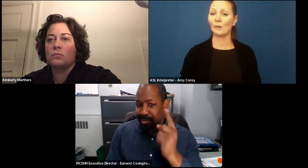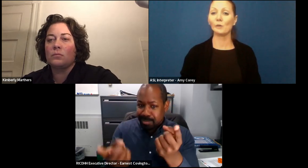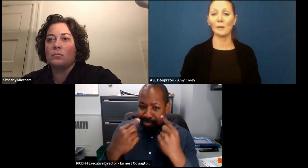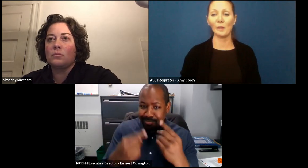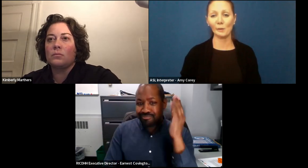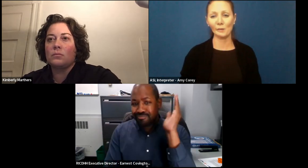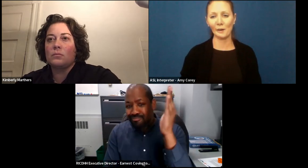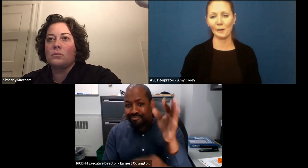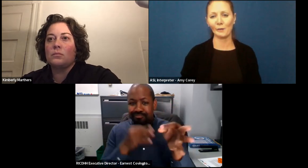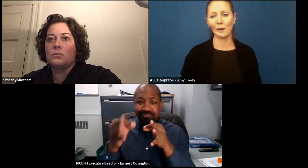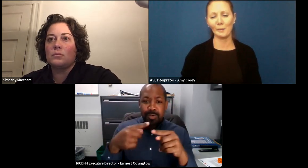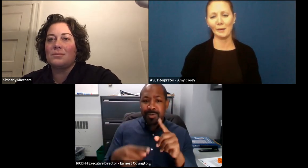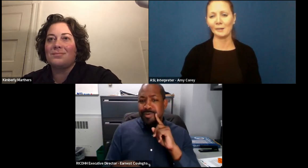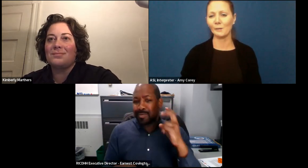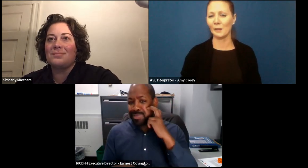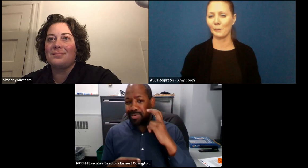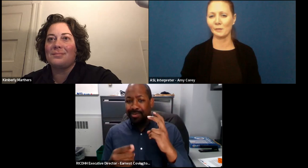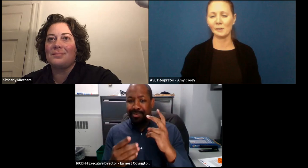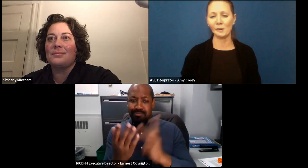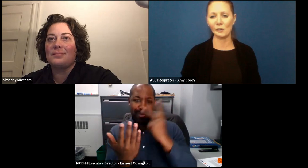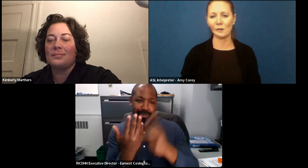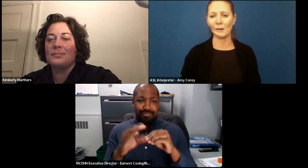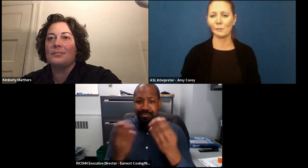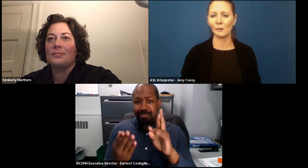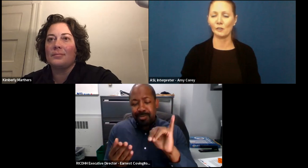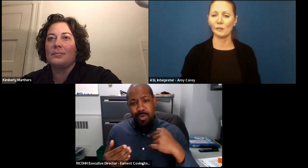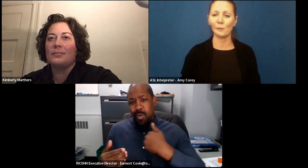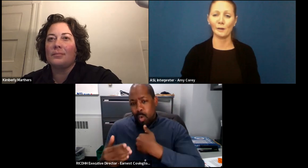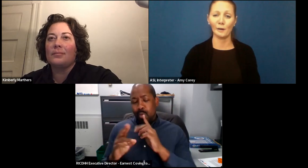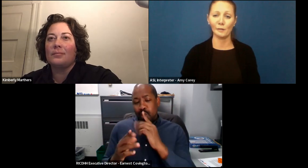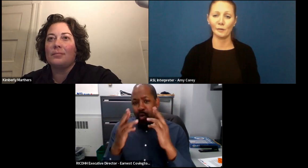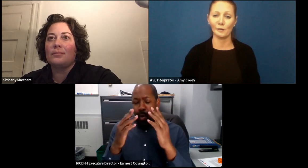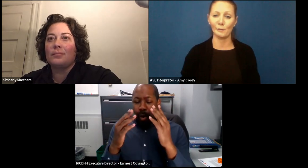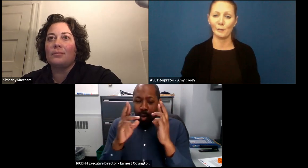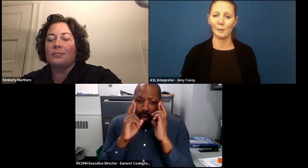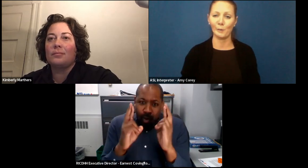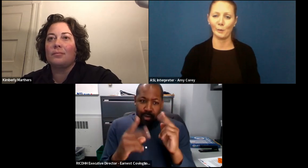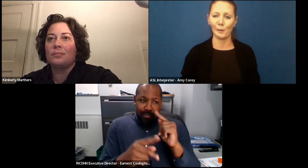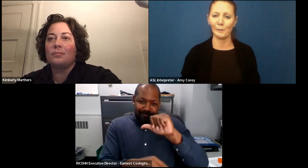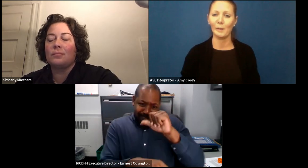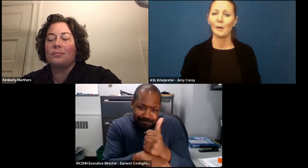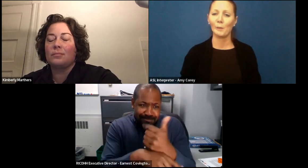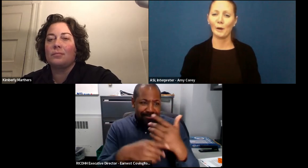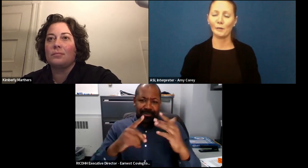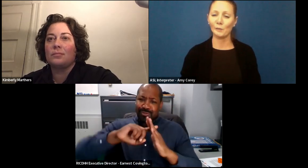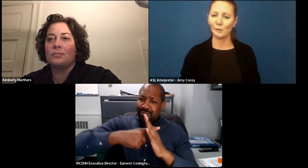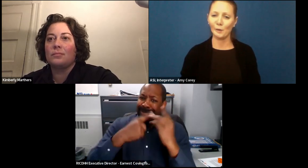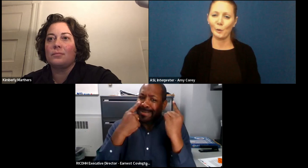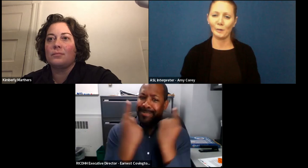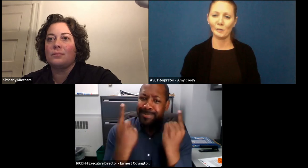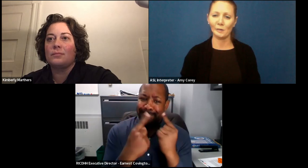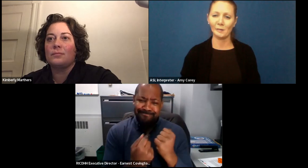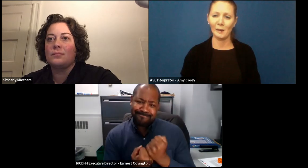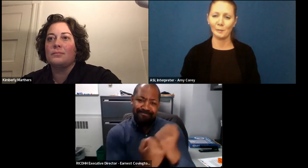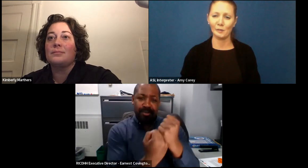So I do want to thank you, Tara, for coming and giving that presentation and explanation in regards to your deafblind program. We are certainly